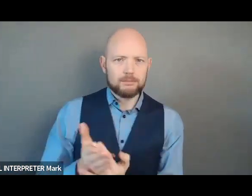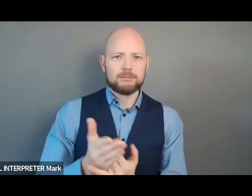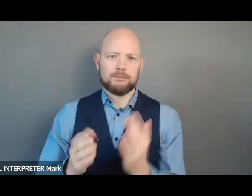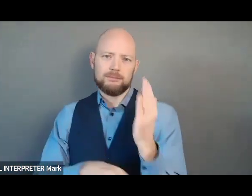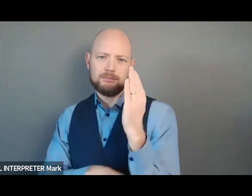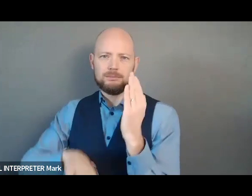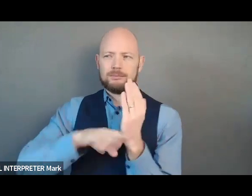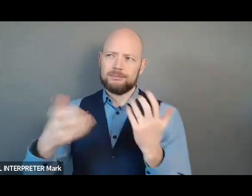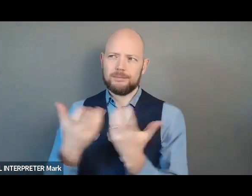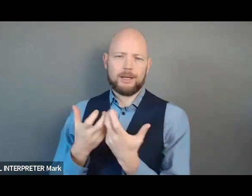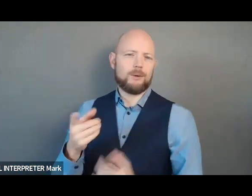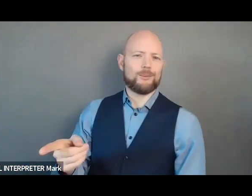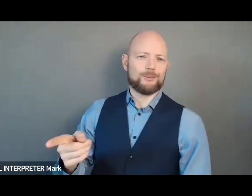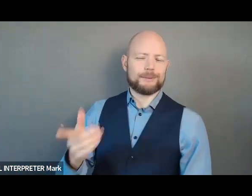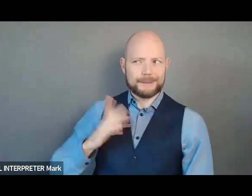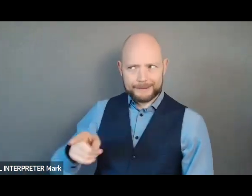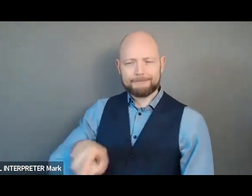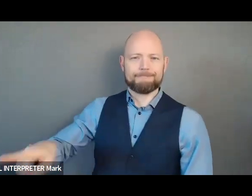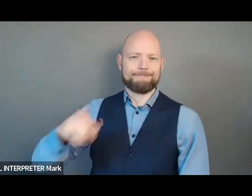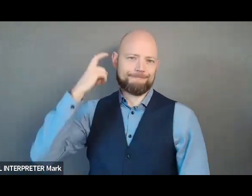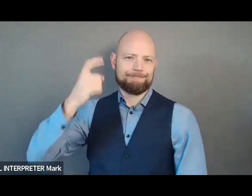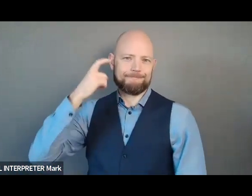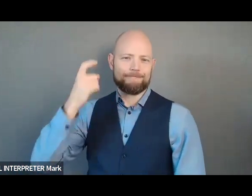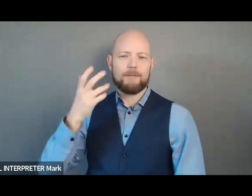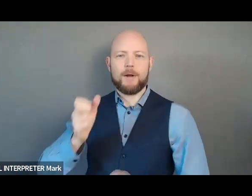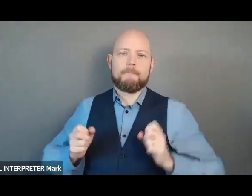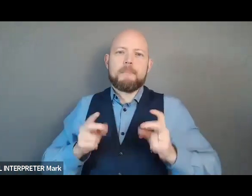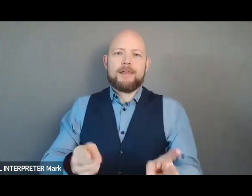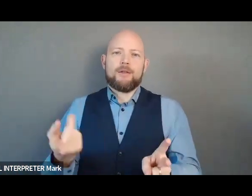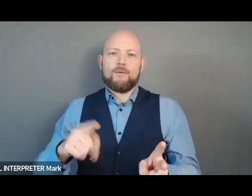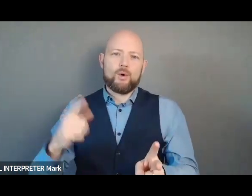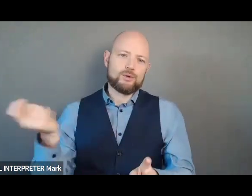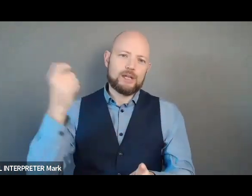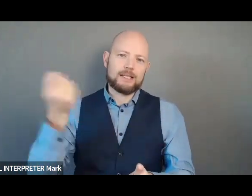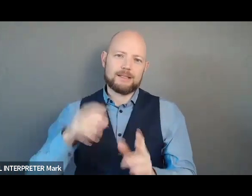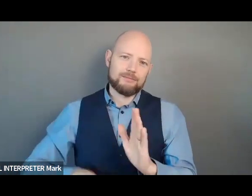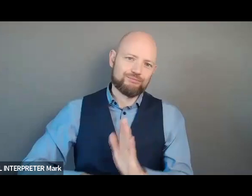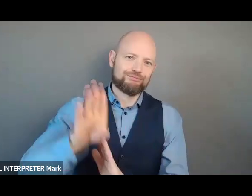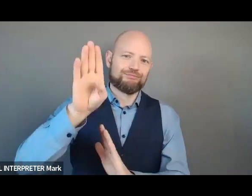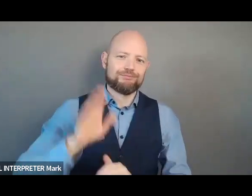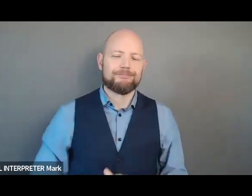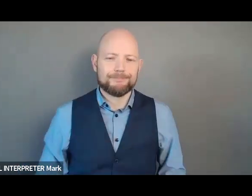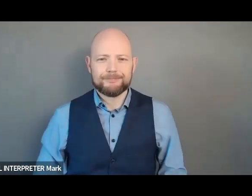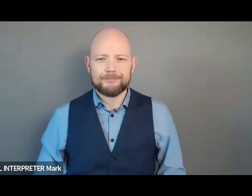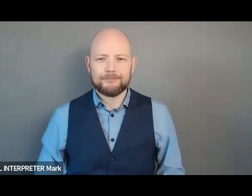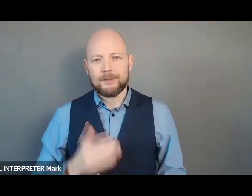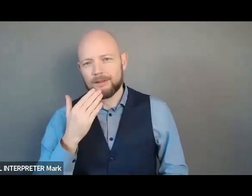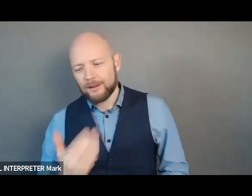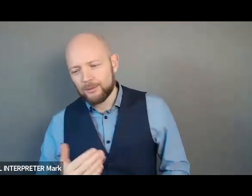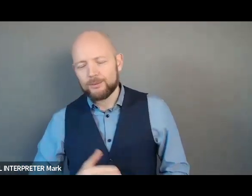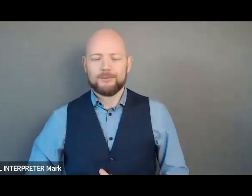are taken care of? So there is a path to soft success, but hard success is required as well. Thank you.